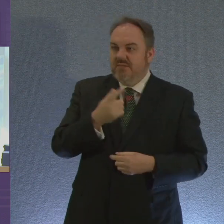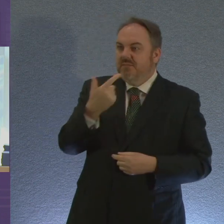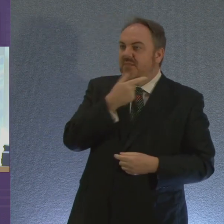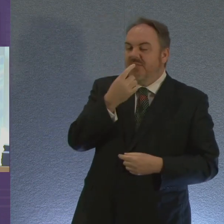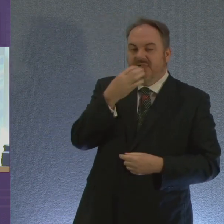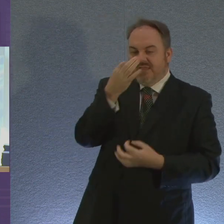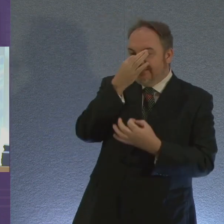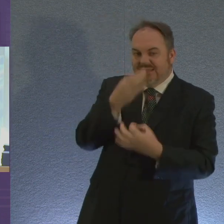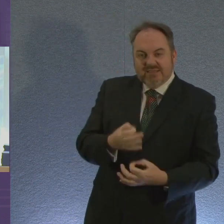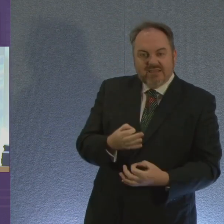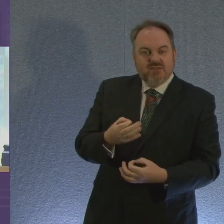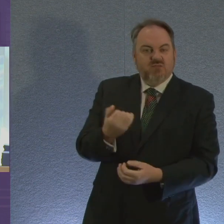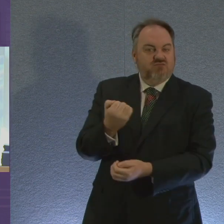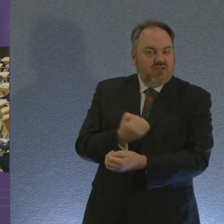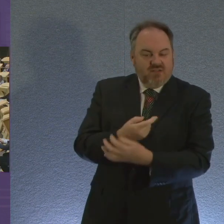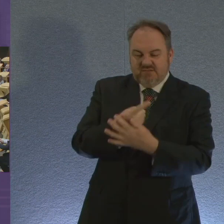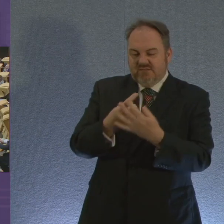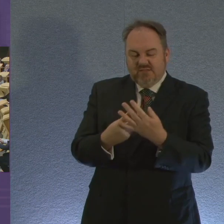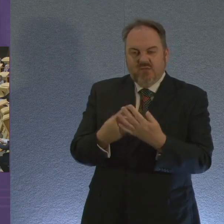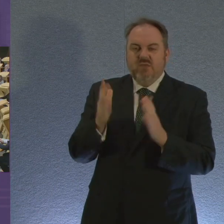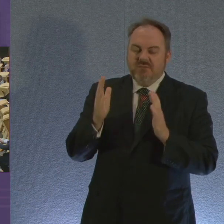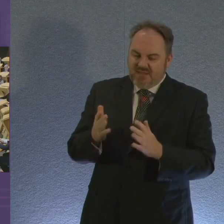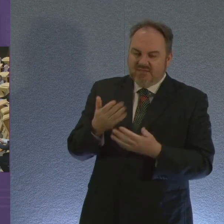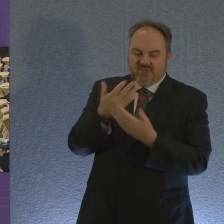of the citizens we represent.